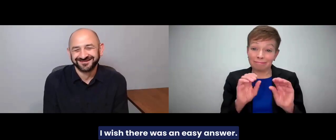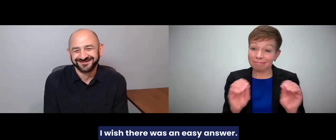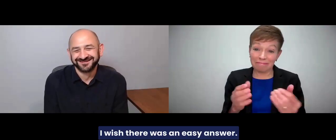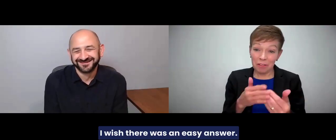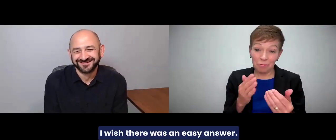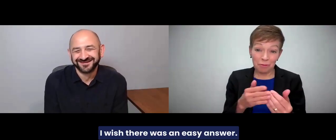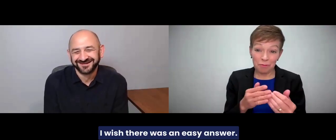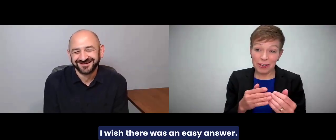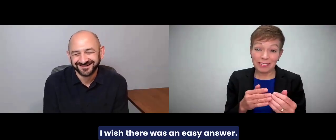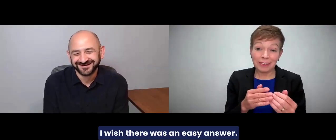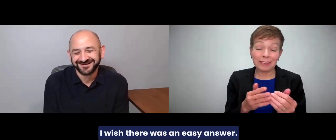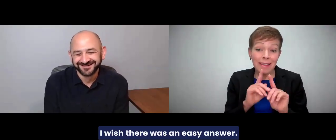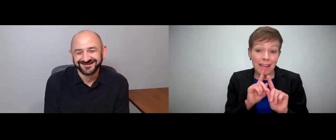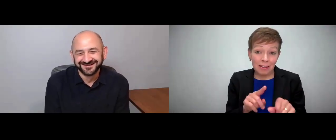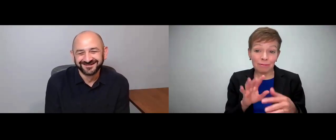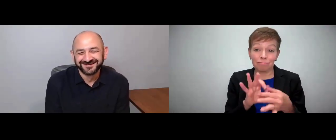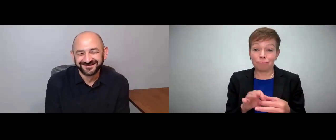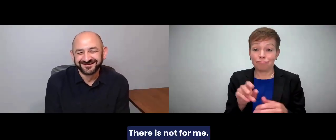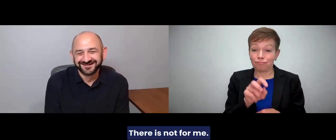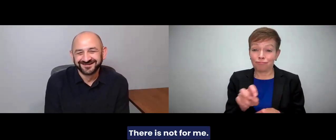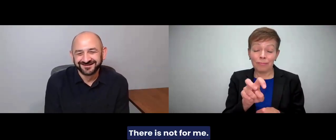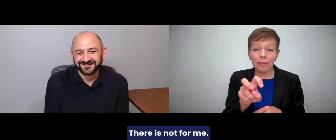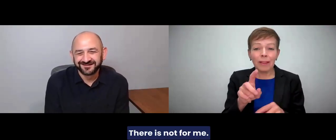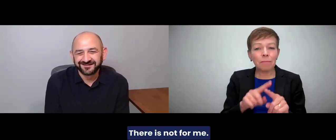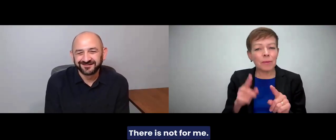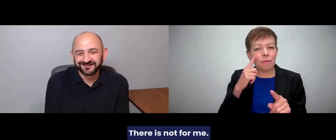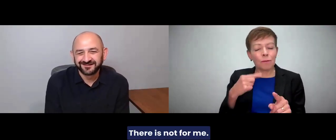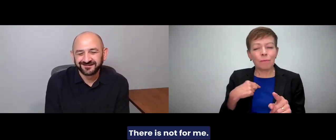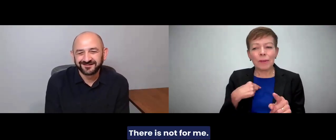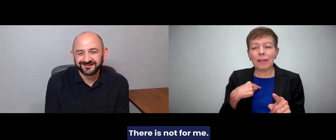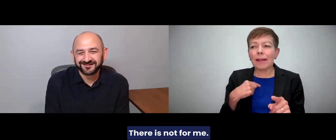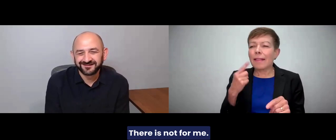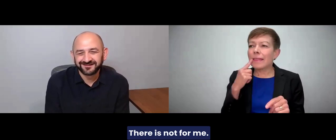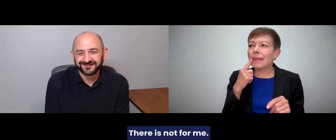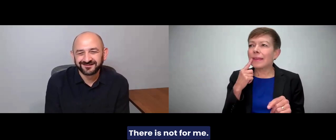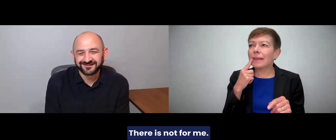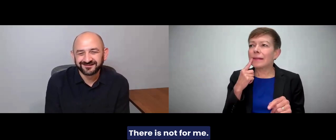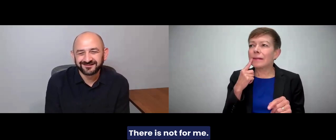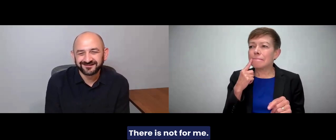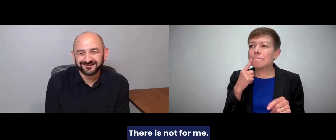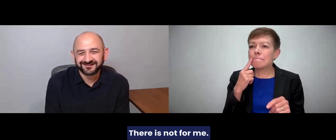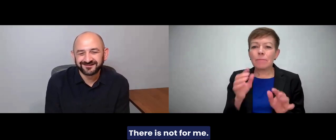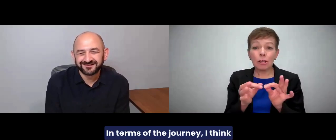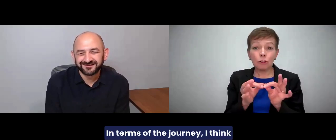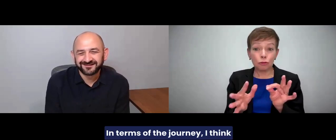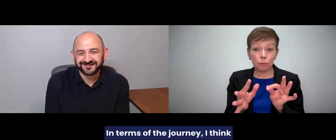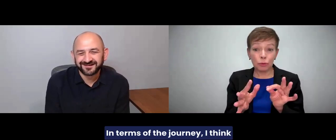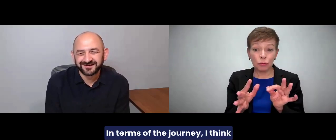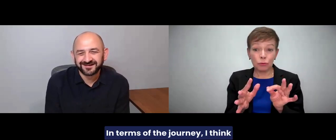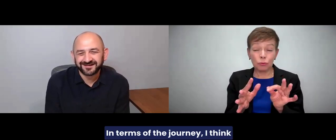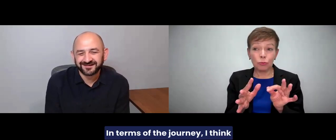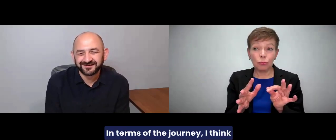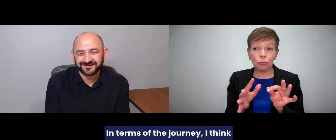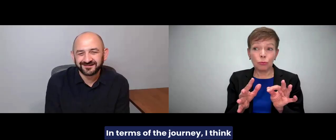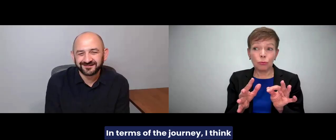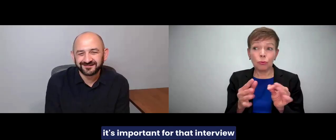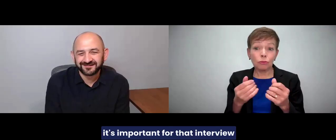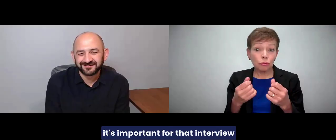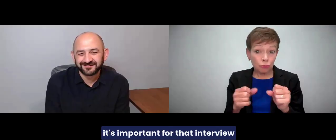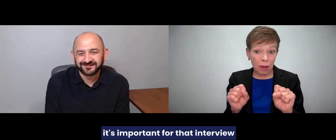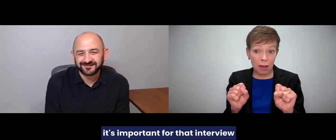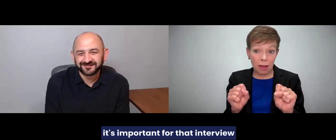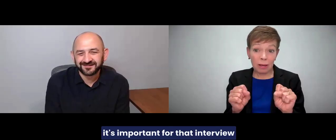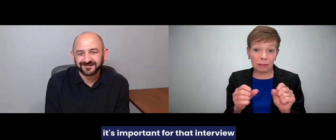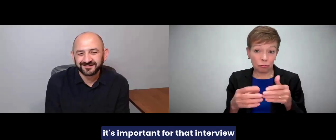I wish there was an easy answer. There is not. For me, in terms of the journey, I think